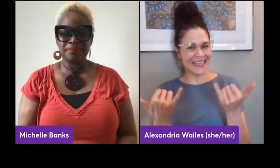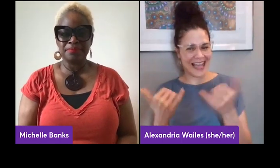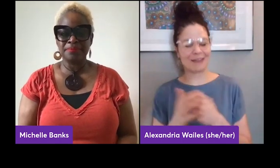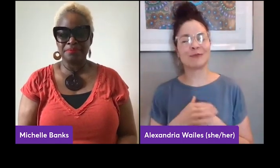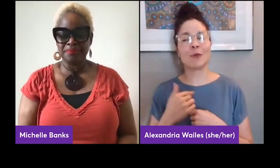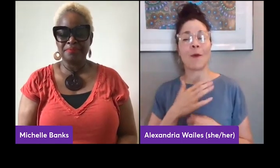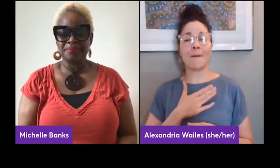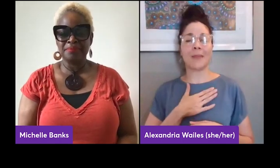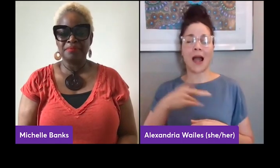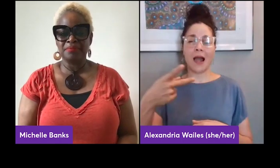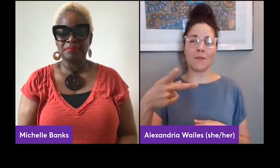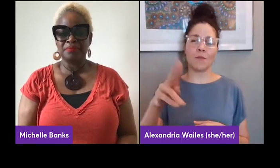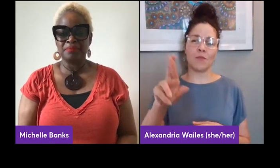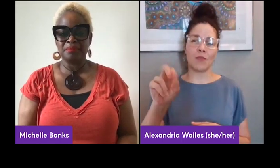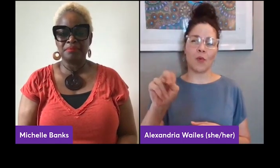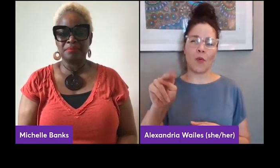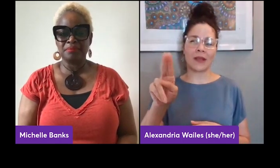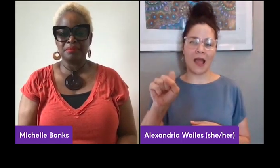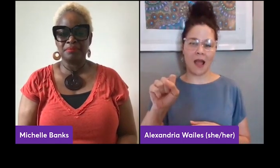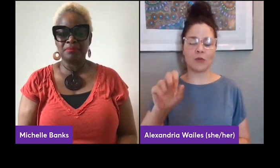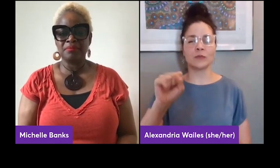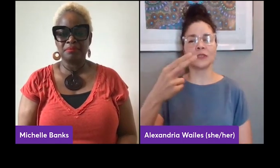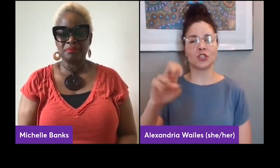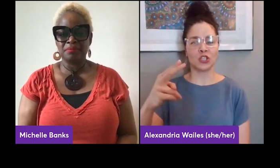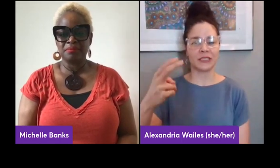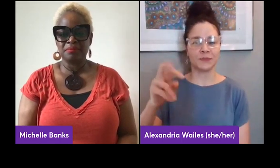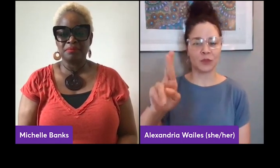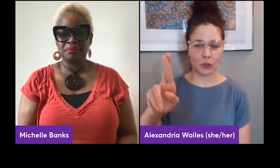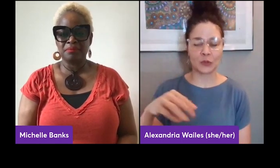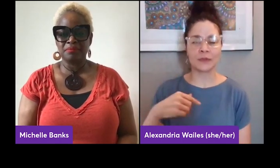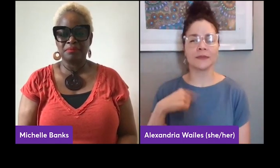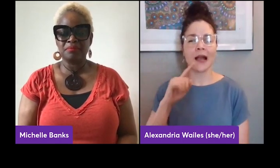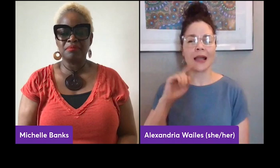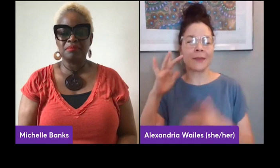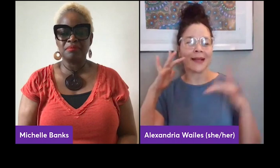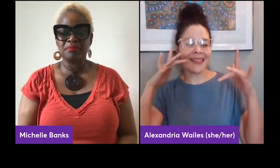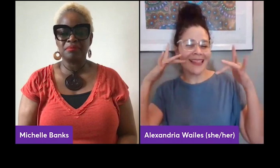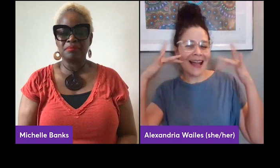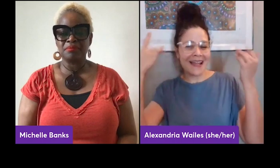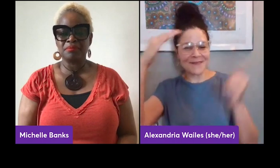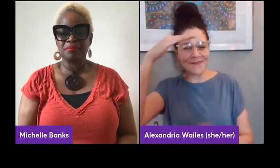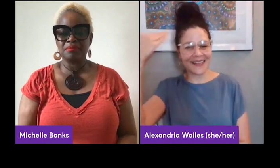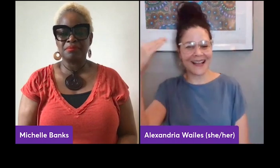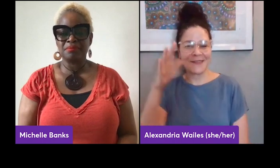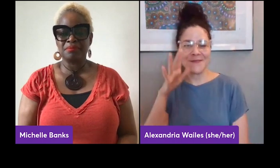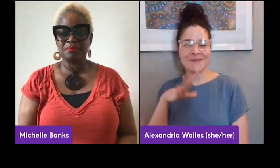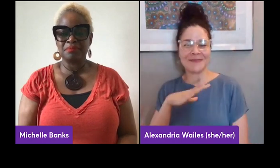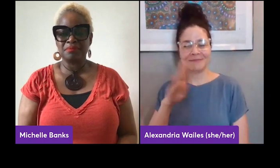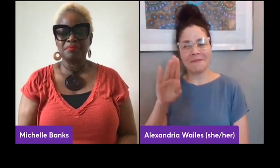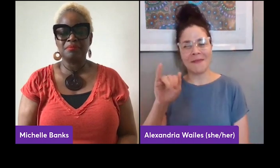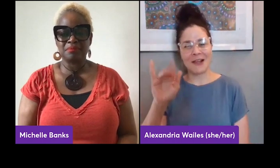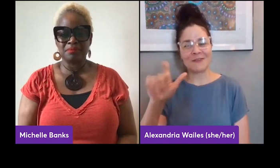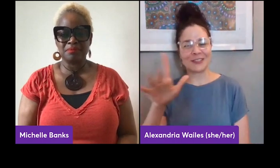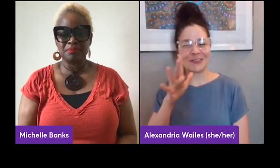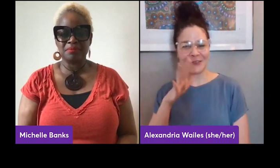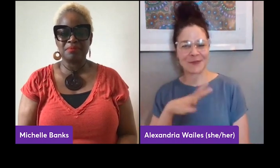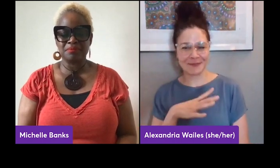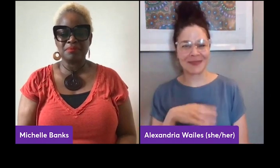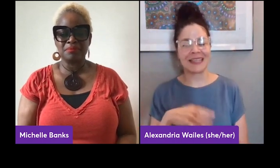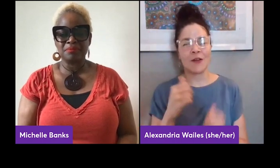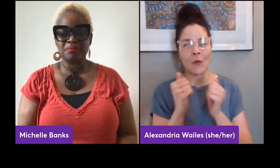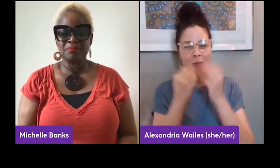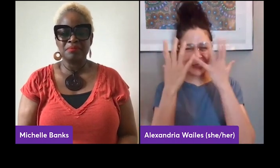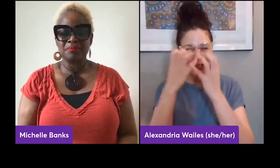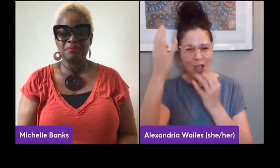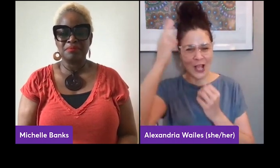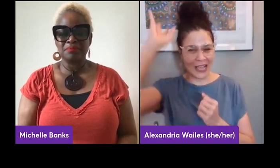doing now. My pronouns are she, her. I'm a light-skinned black biracial woman with dark